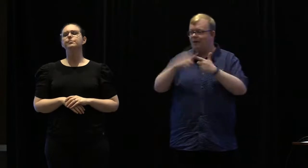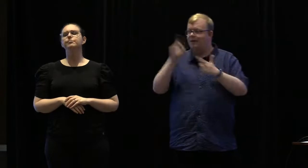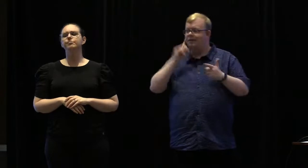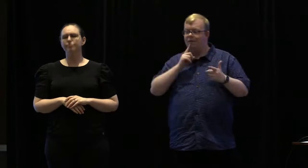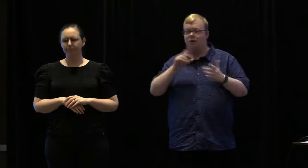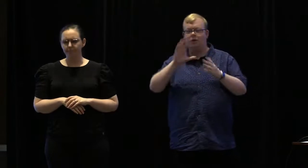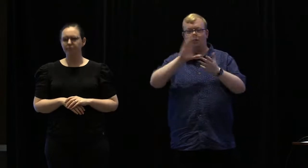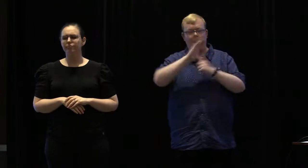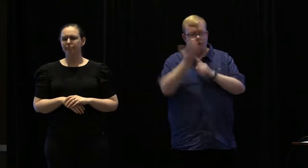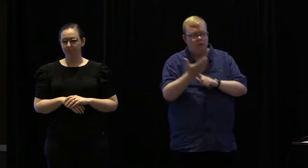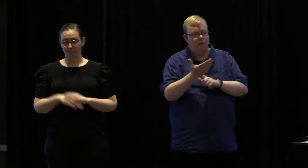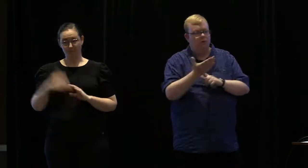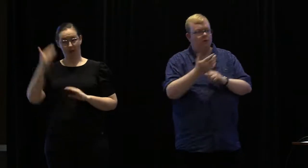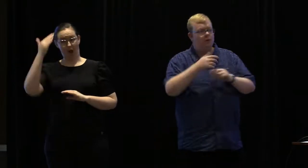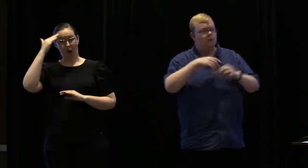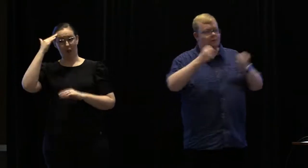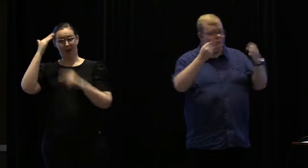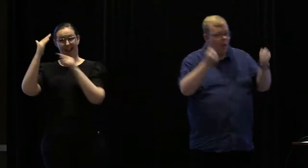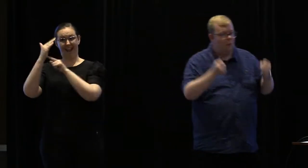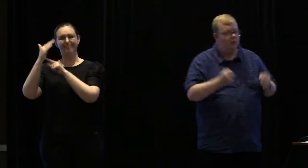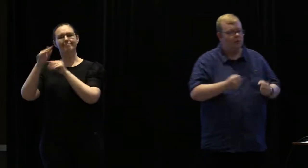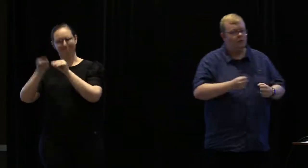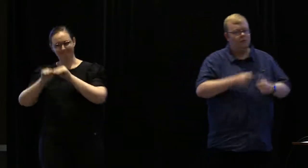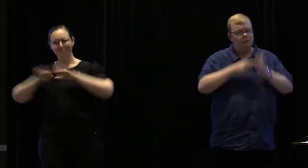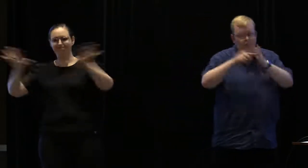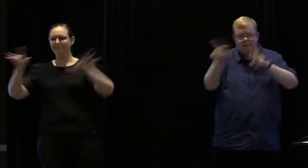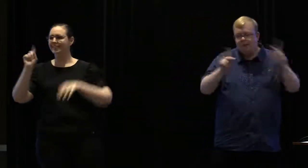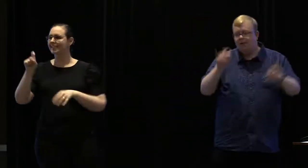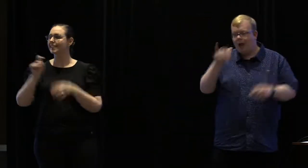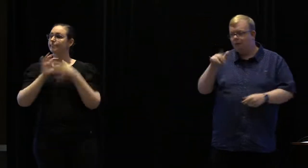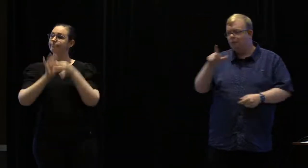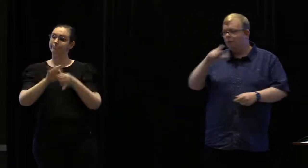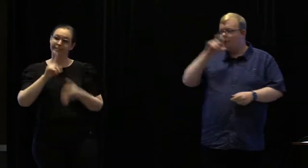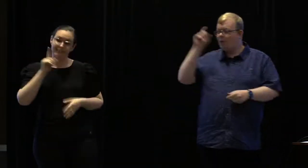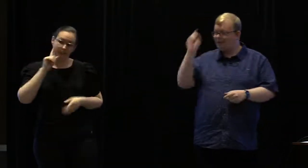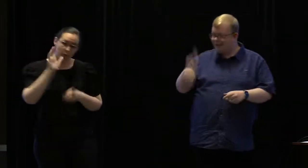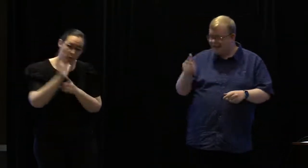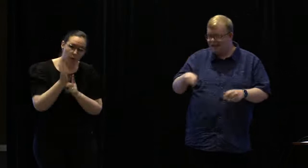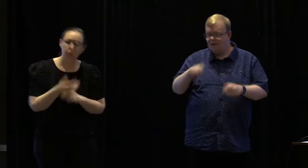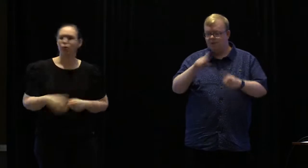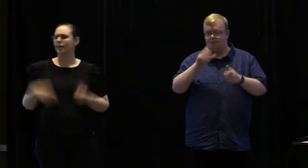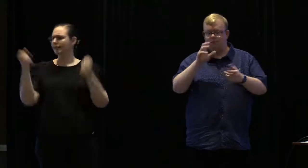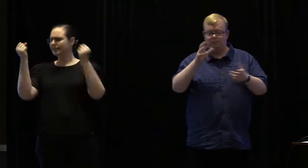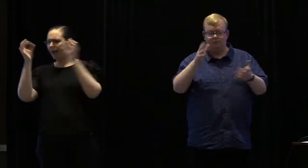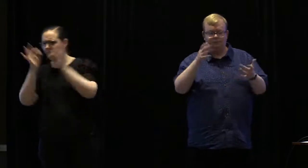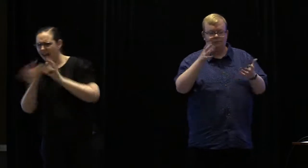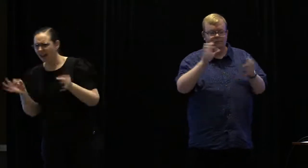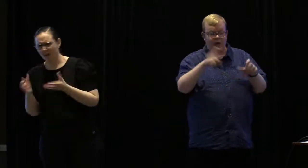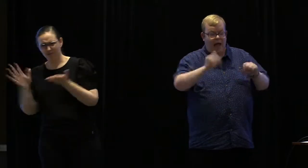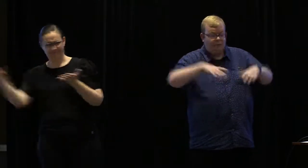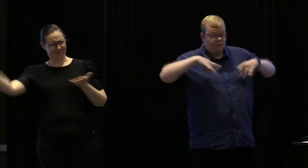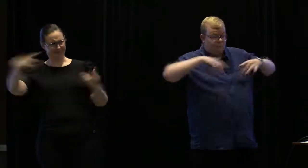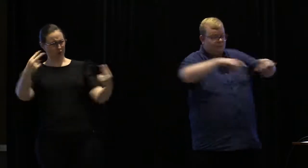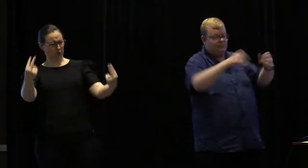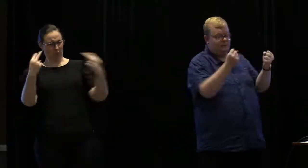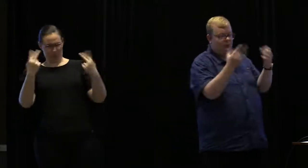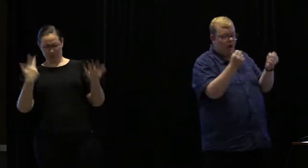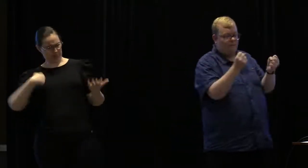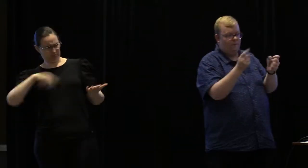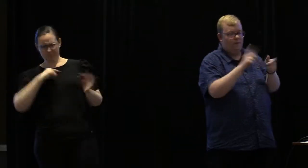We need to spread awareness about deaf culture, sign language, and show people that we don't